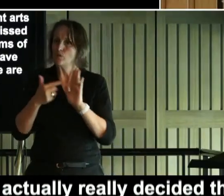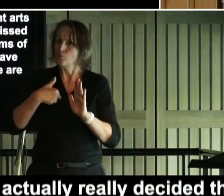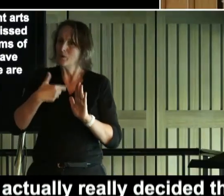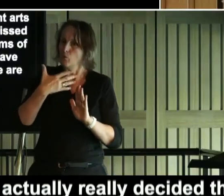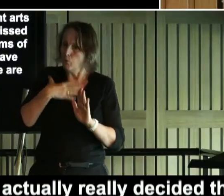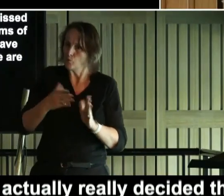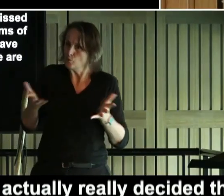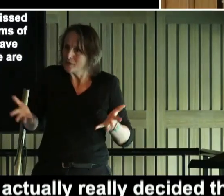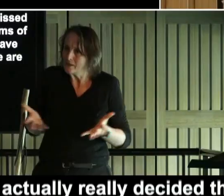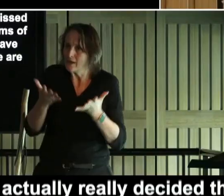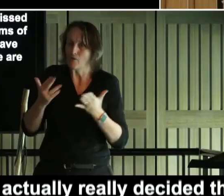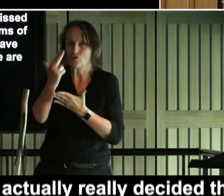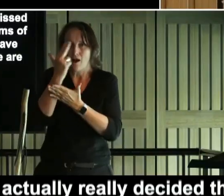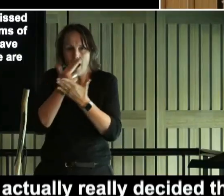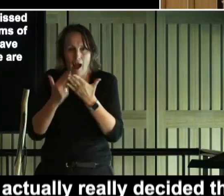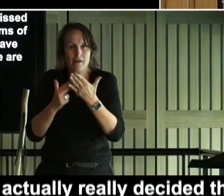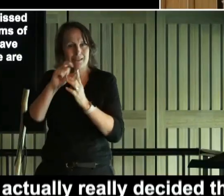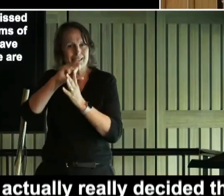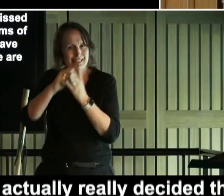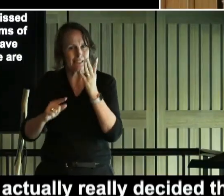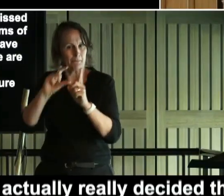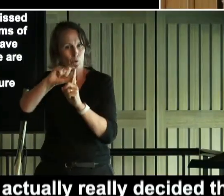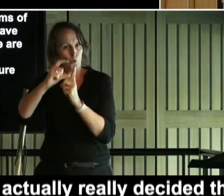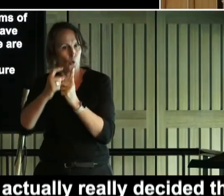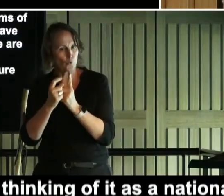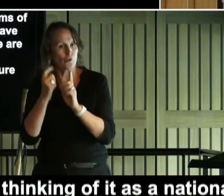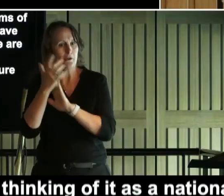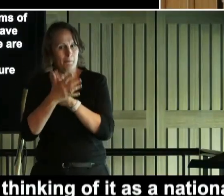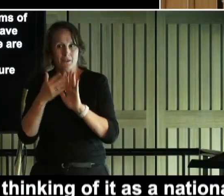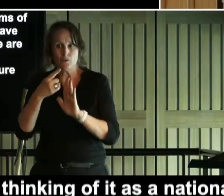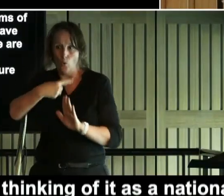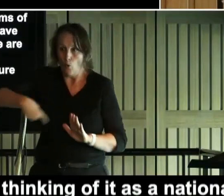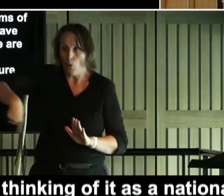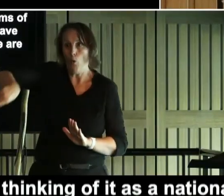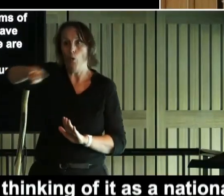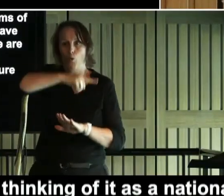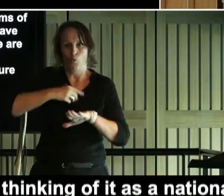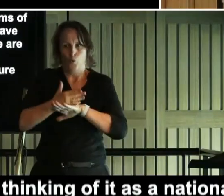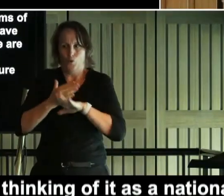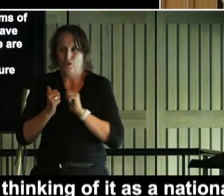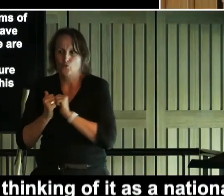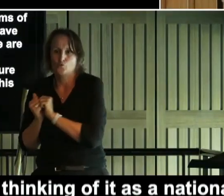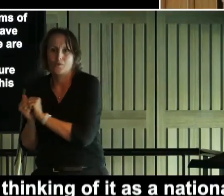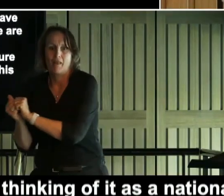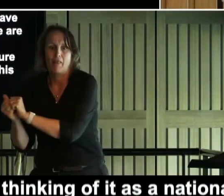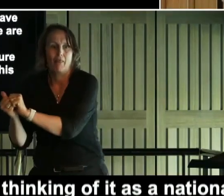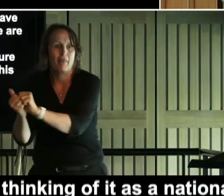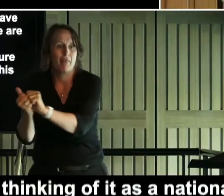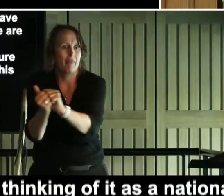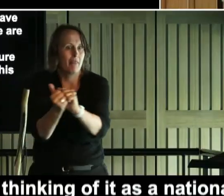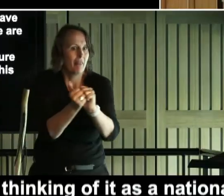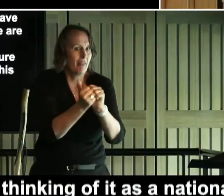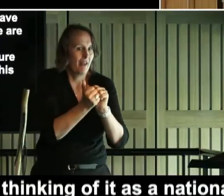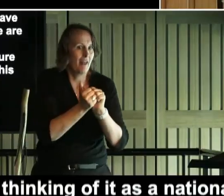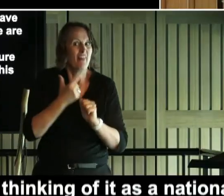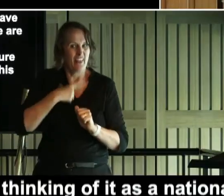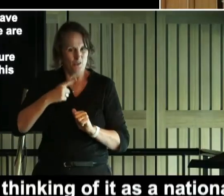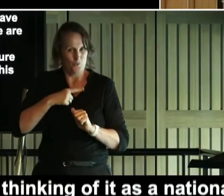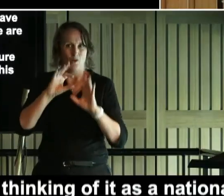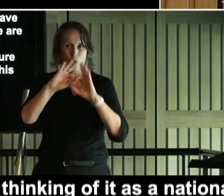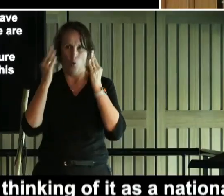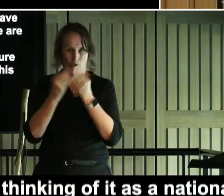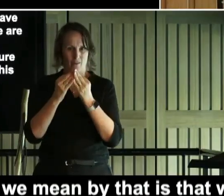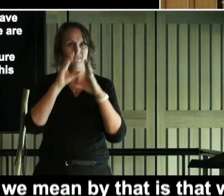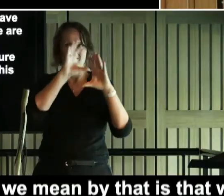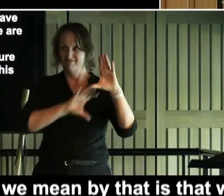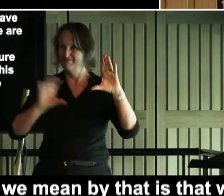disability culture. And what we mean by that is that we're on this journey with our community. That's why the consortium has come together